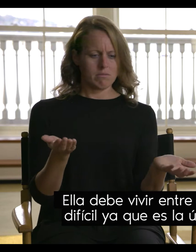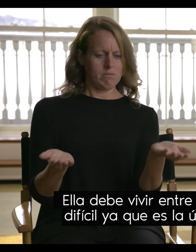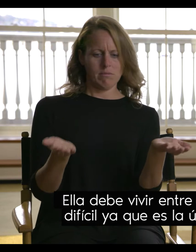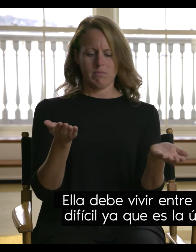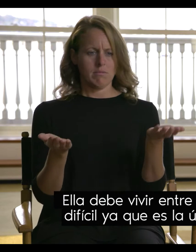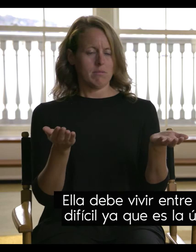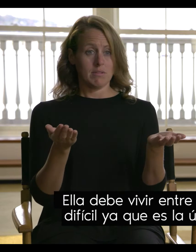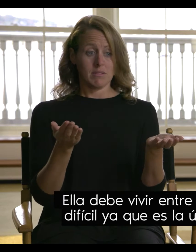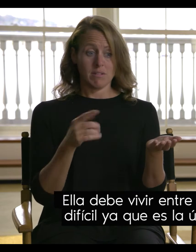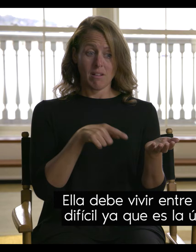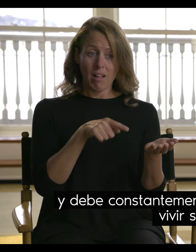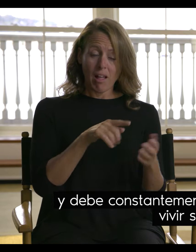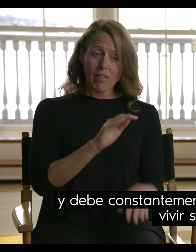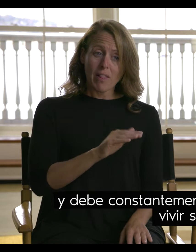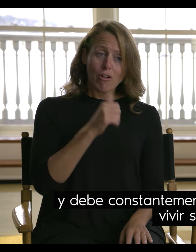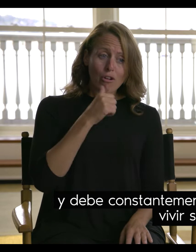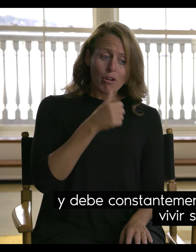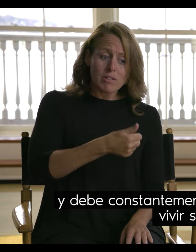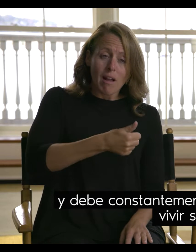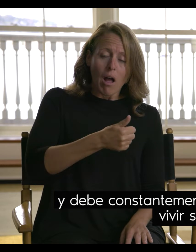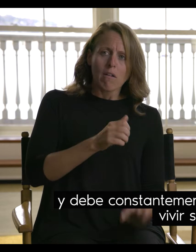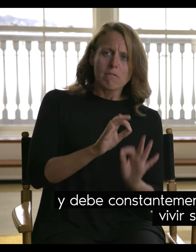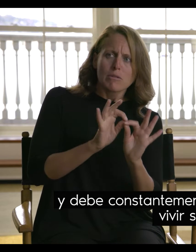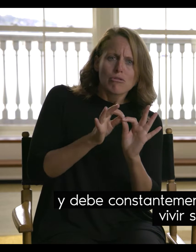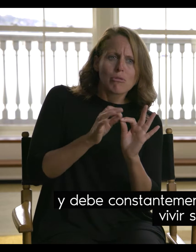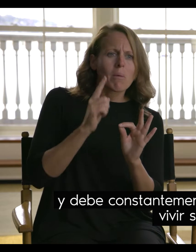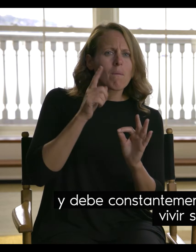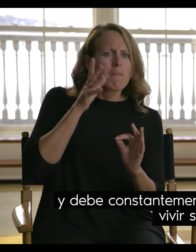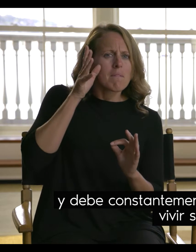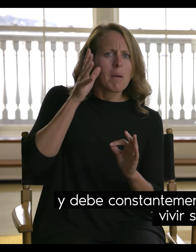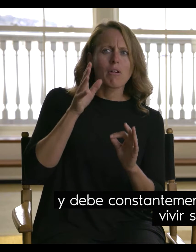only interpreter for the family, and she has to decide between